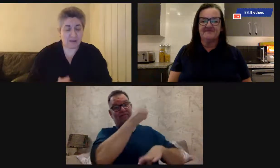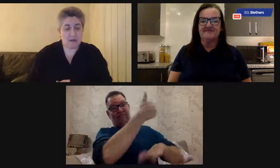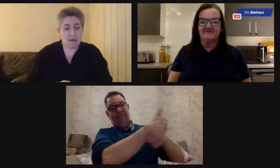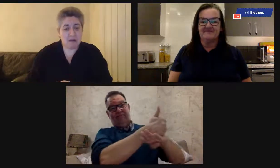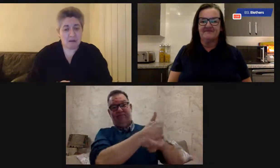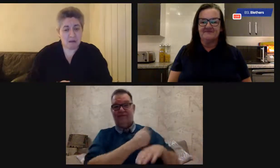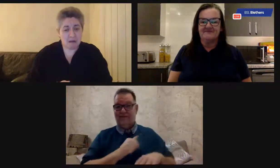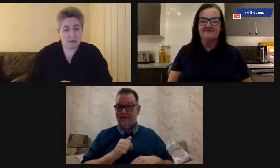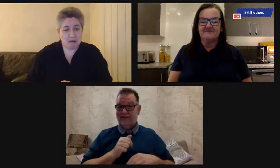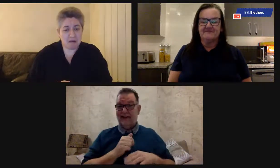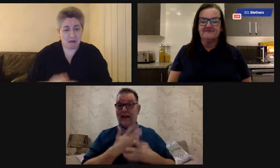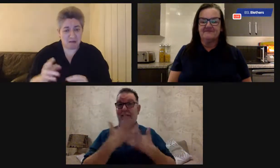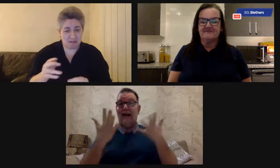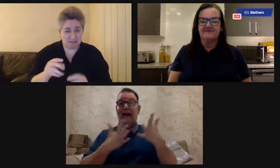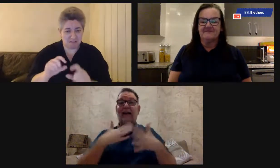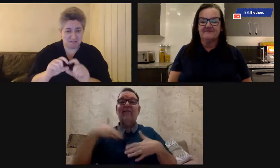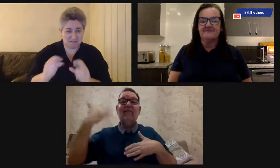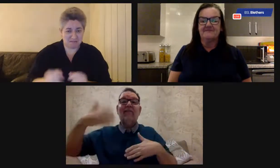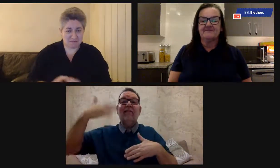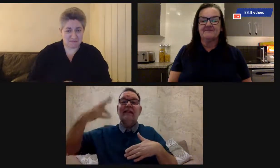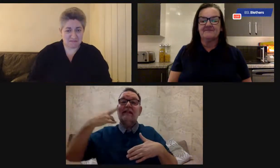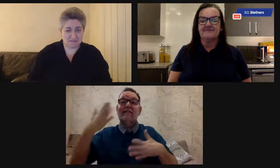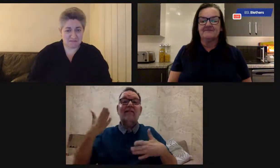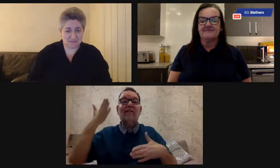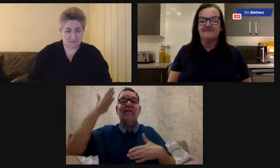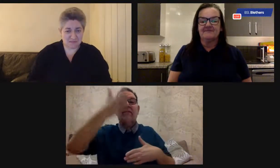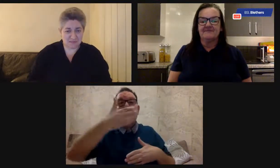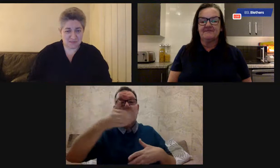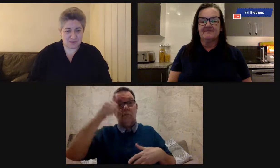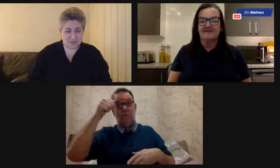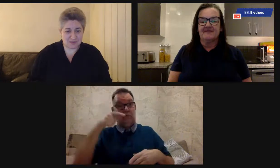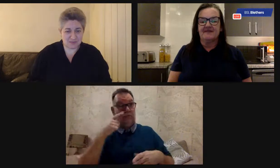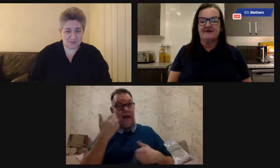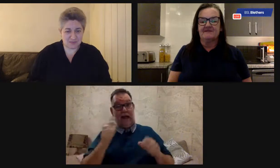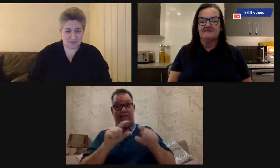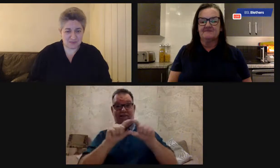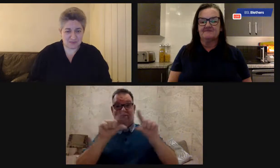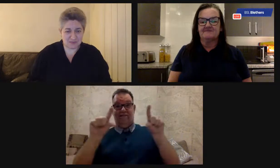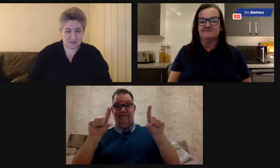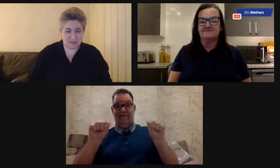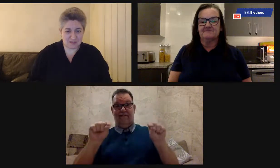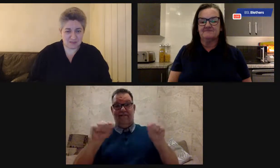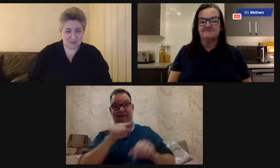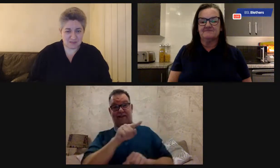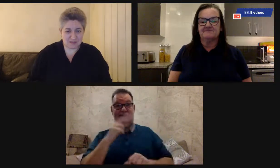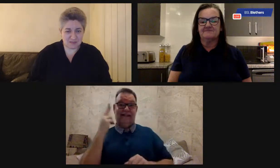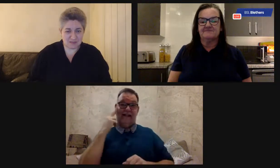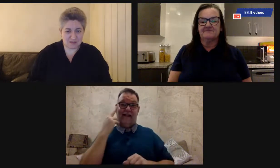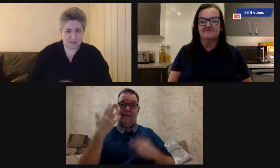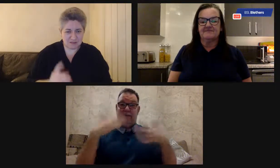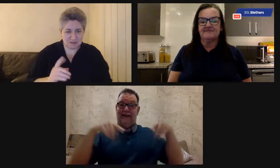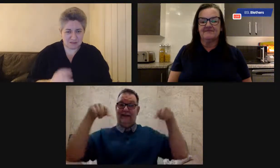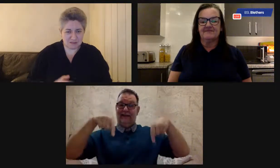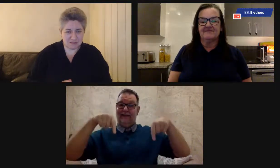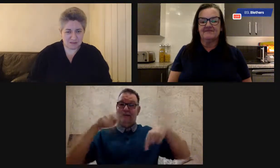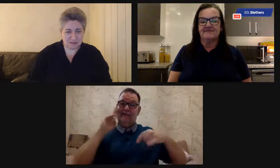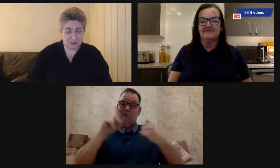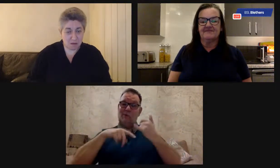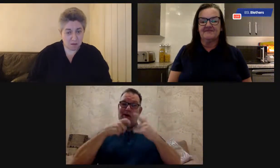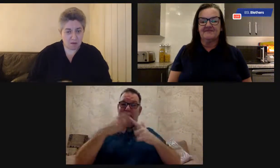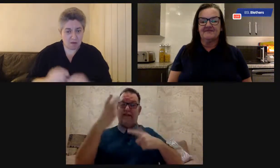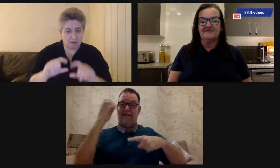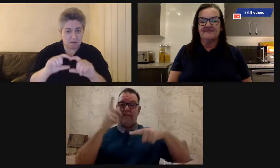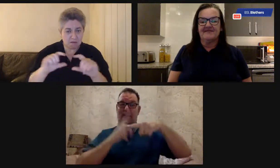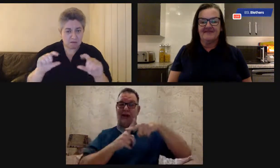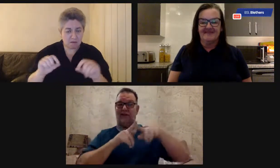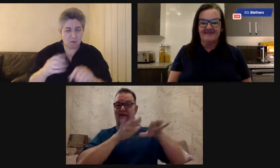our logo on it, and we planted a tree. And the idea, and we've got a wee plaque there as well,